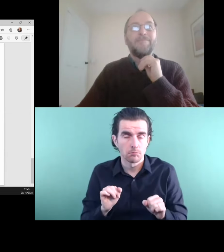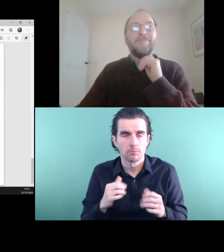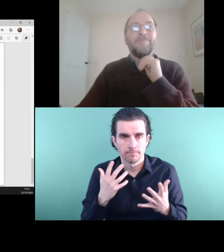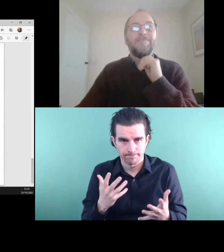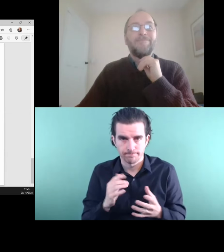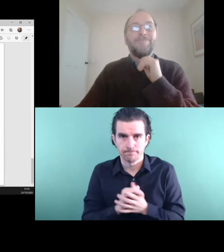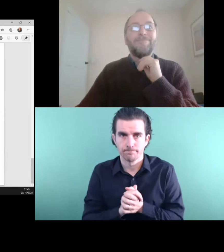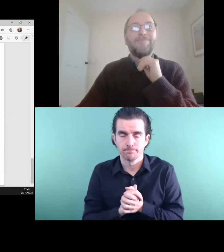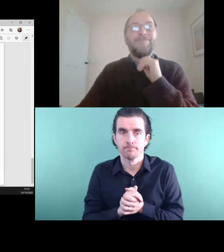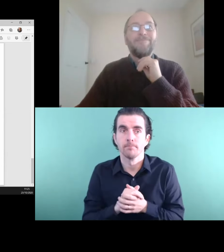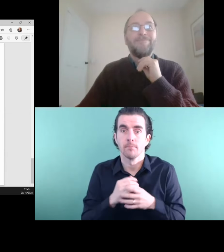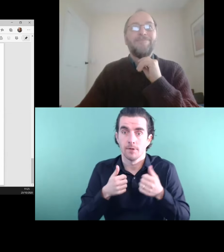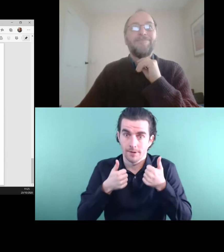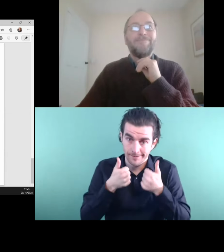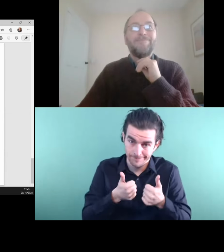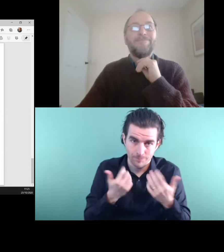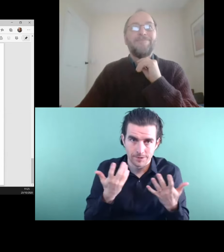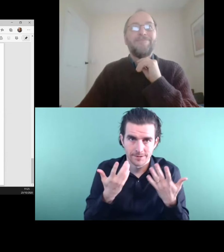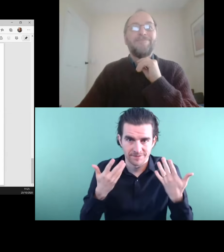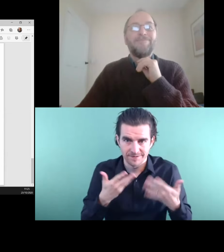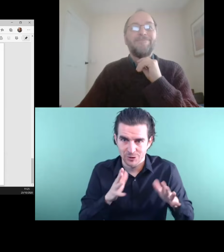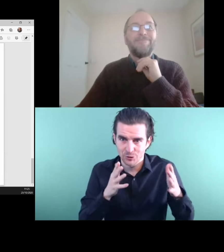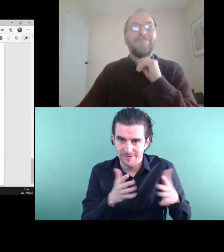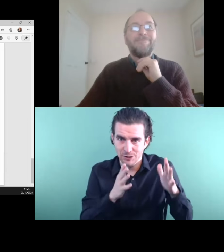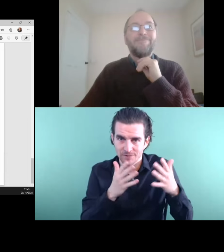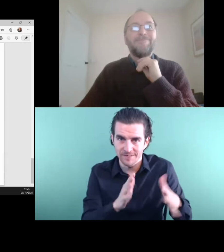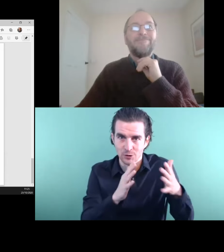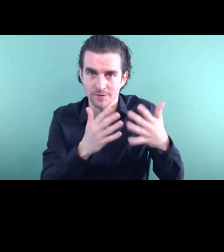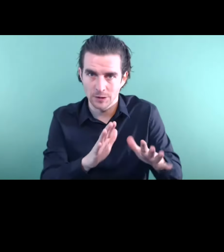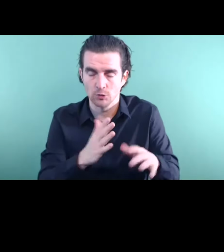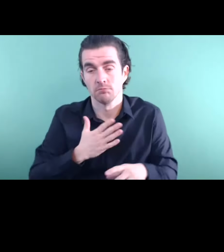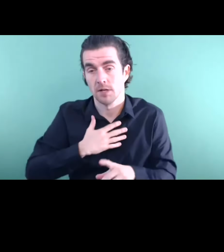take any questions at any point in time. Thank you very much.